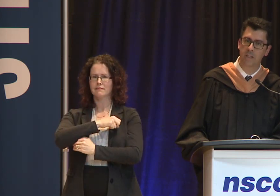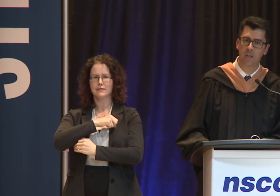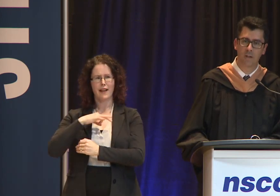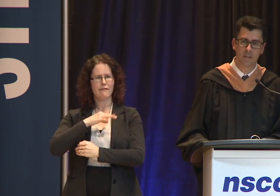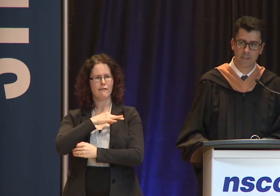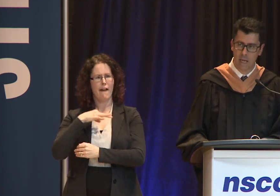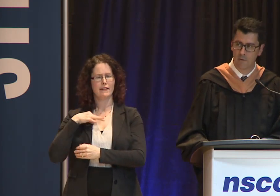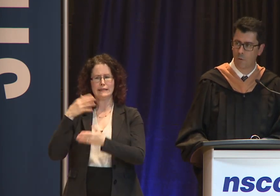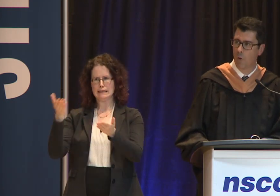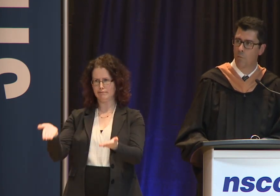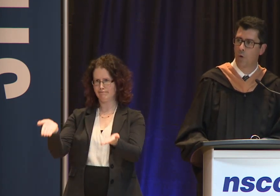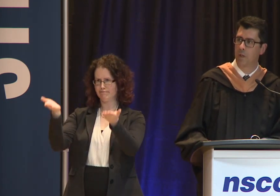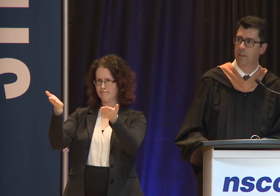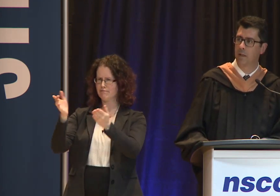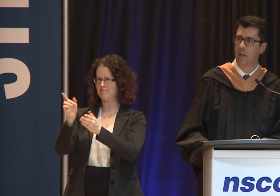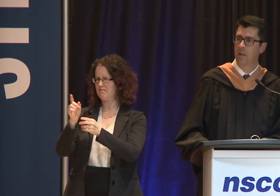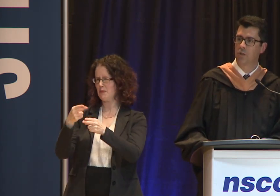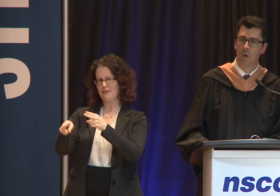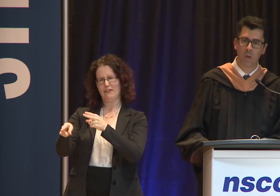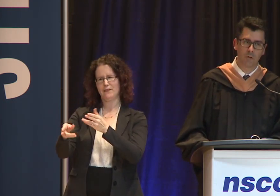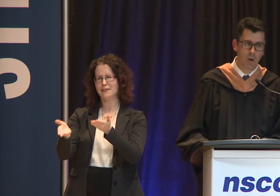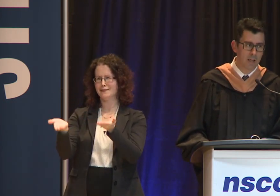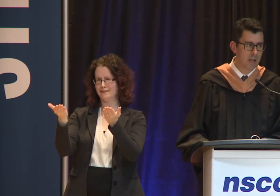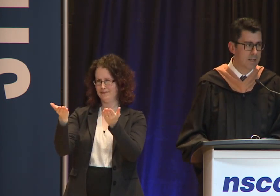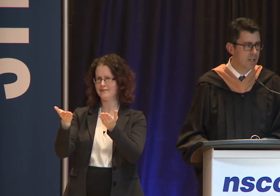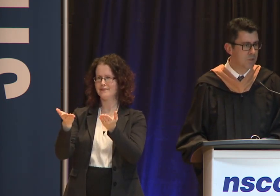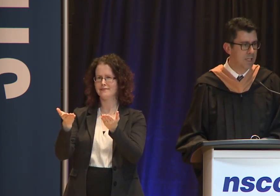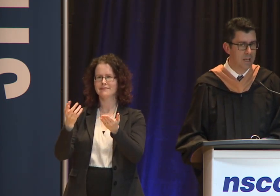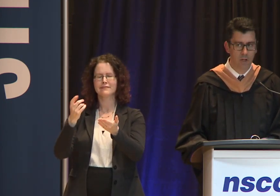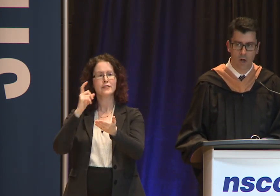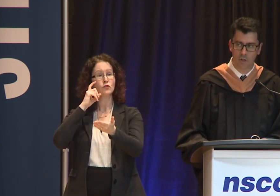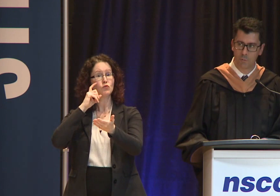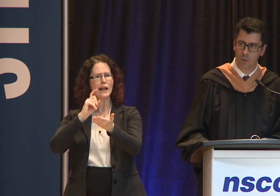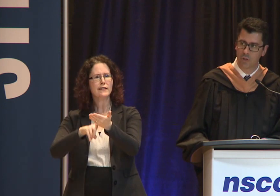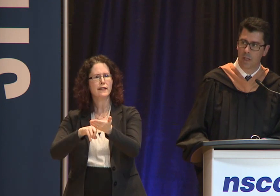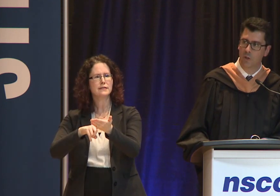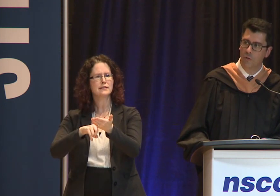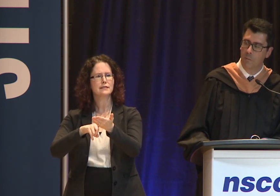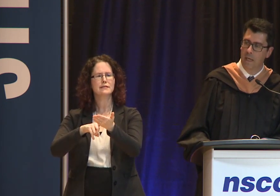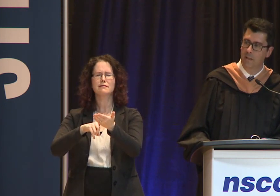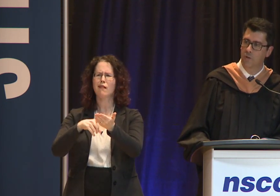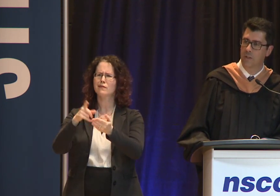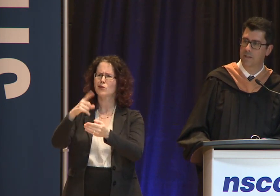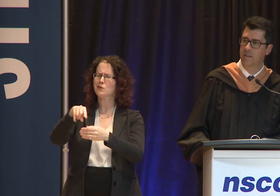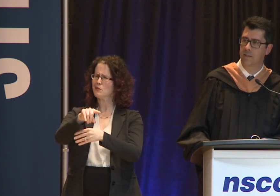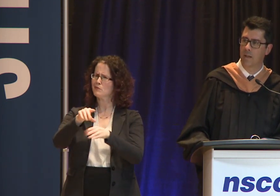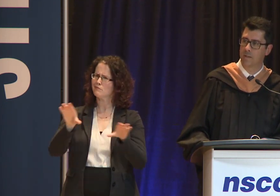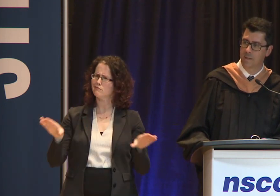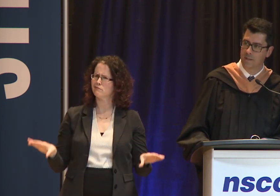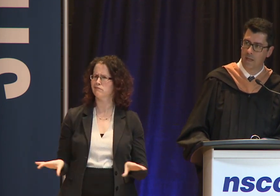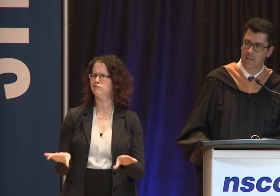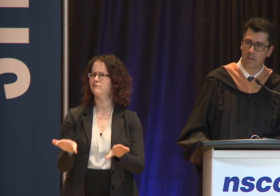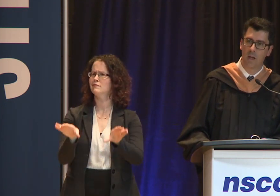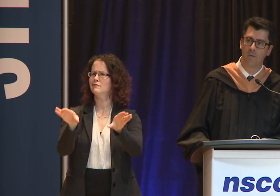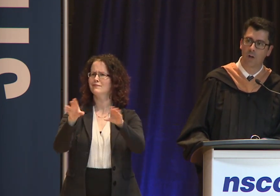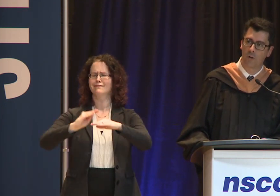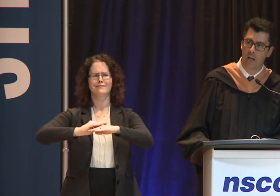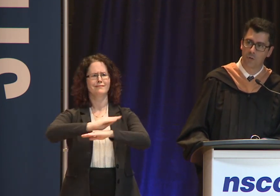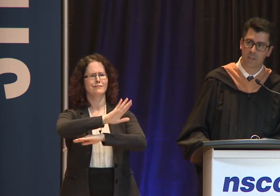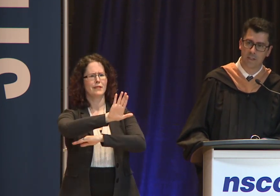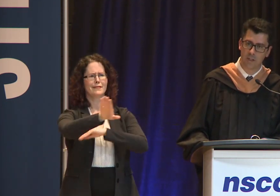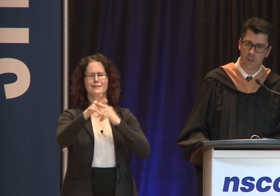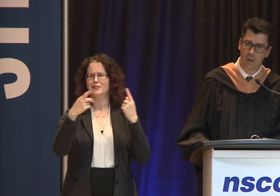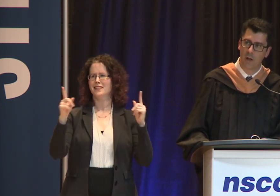to please stand for one moment so that we can recognize the outstanding contribution that you've made to the success of